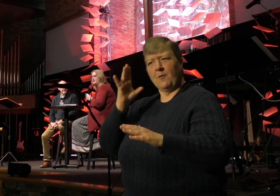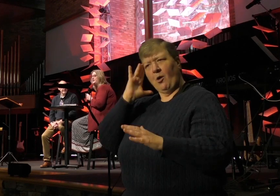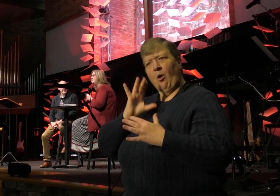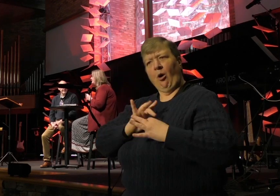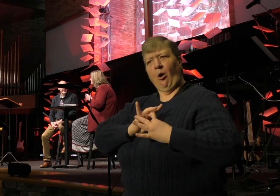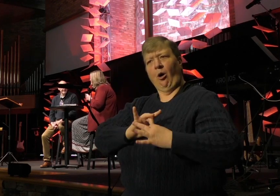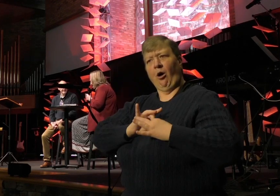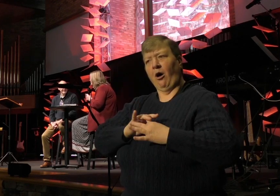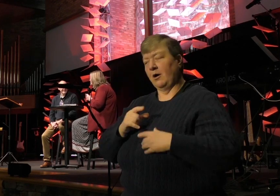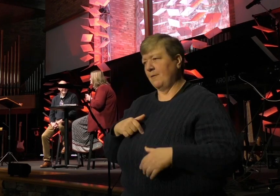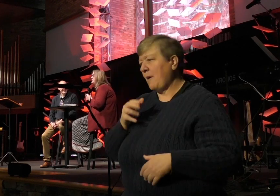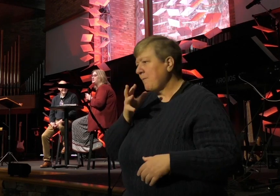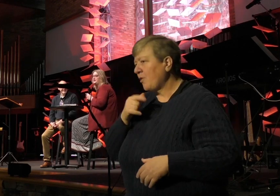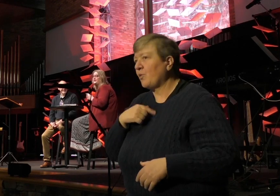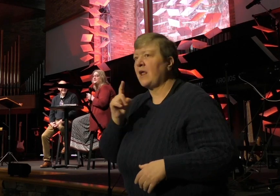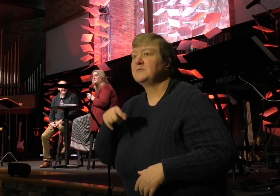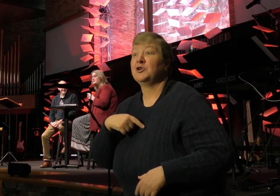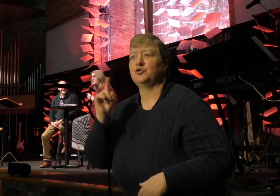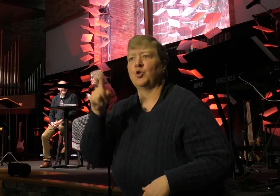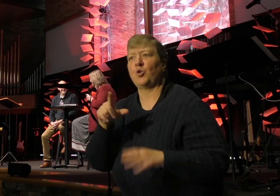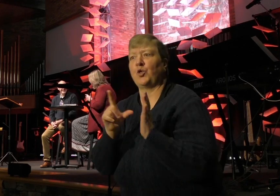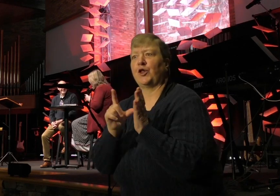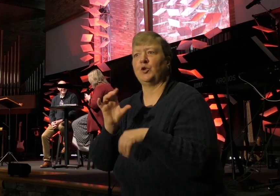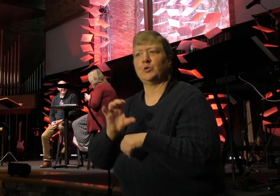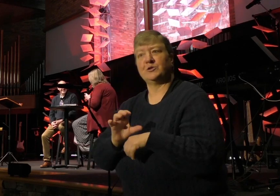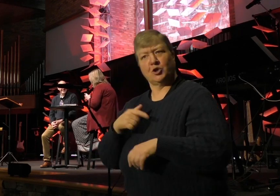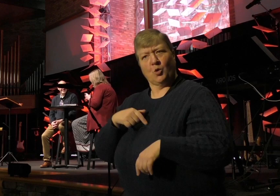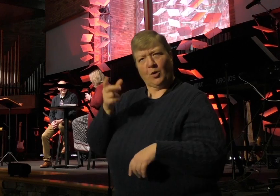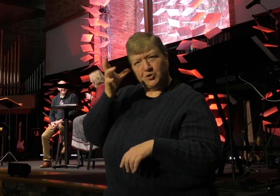time, did you go to the Lutheran church? What did you hear at the Lutheran church? So